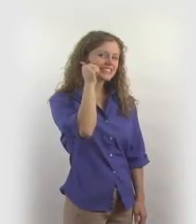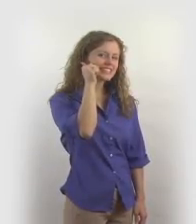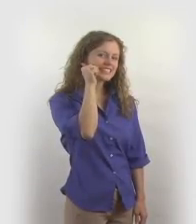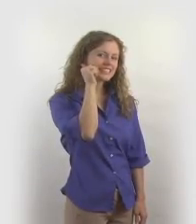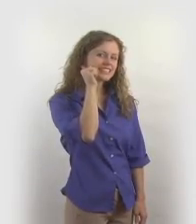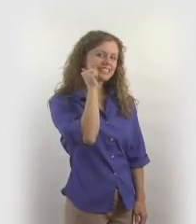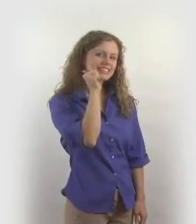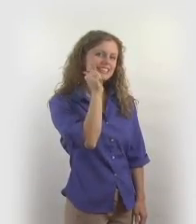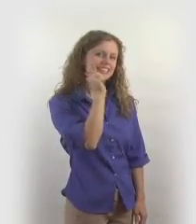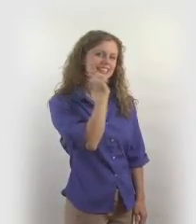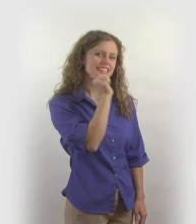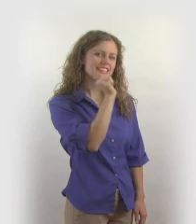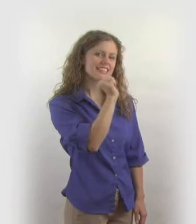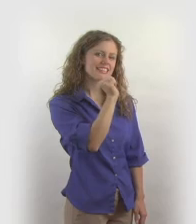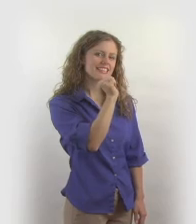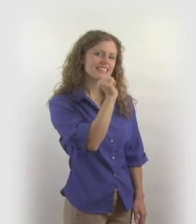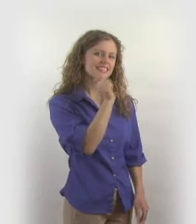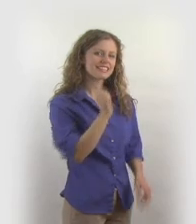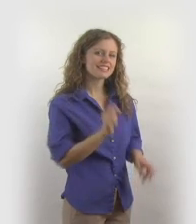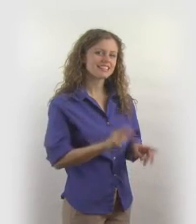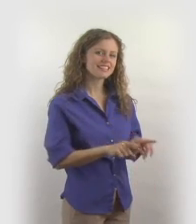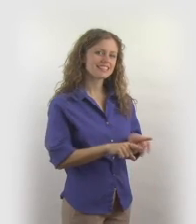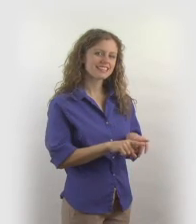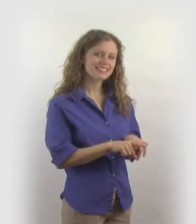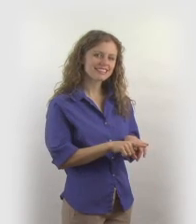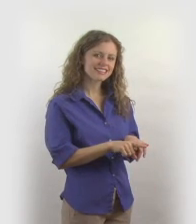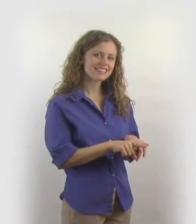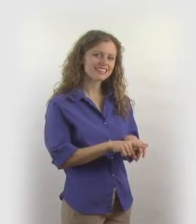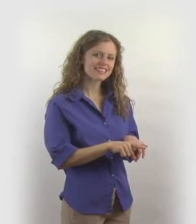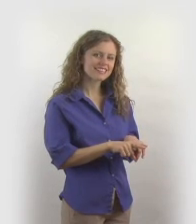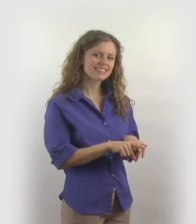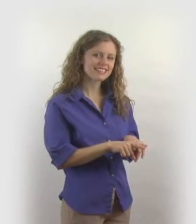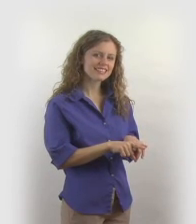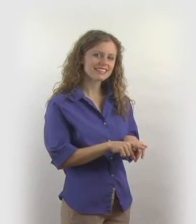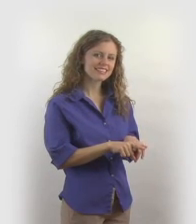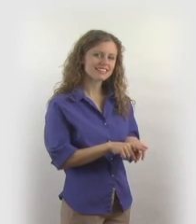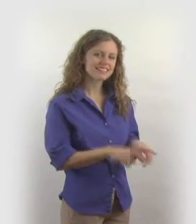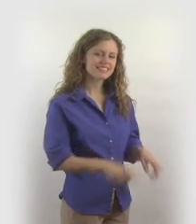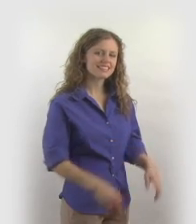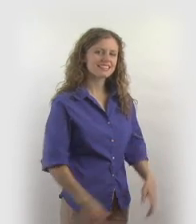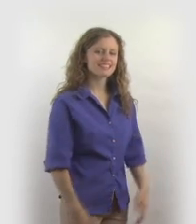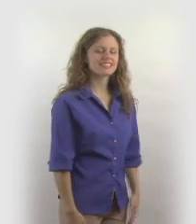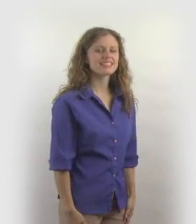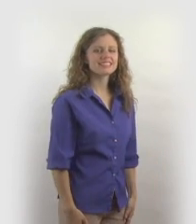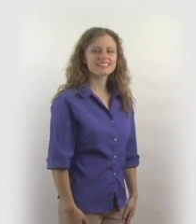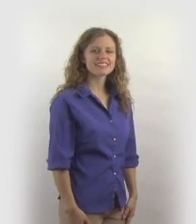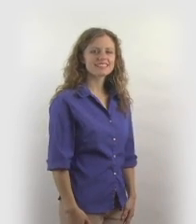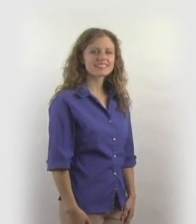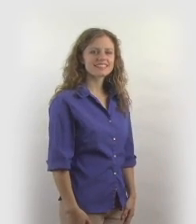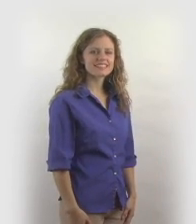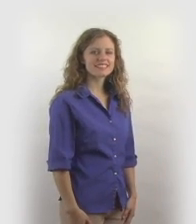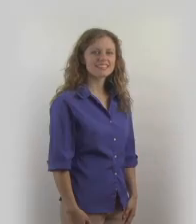Sister, make the sign for girl. Then put your pointer fingers side by side, facing down.